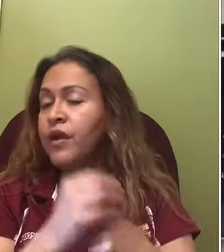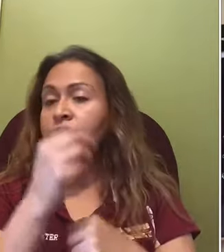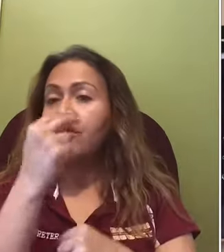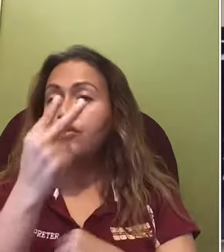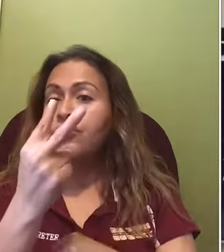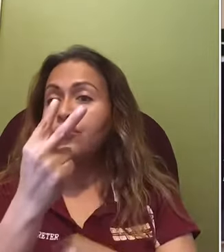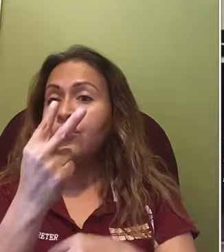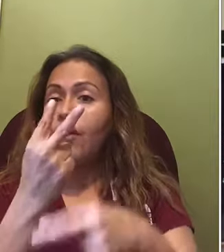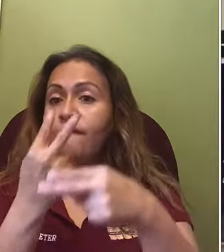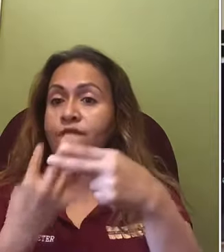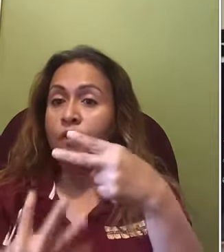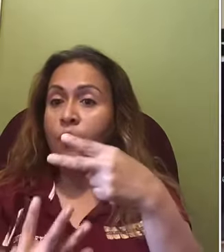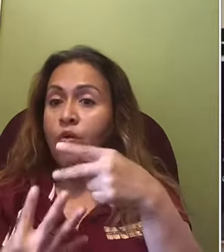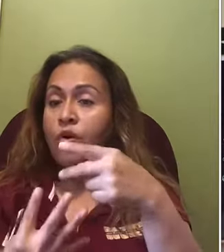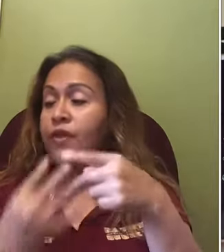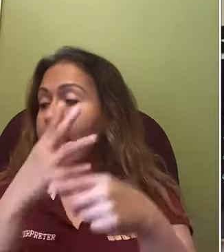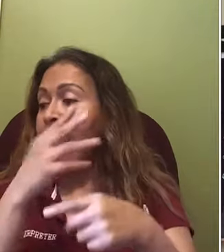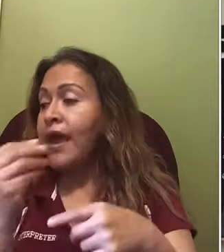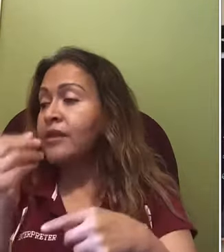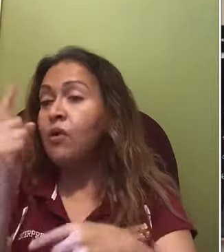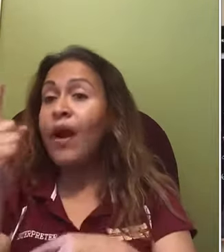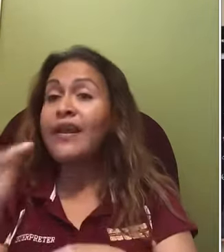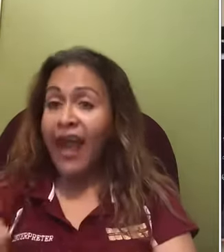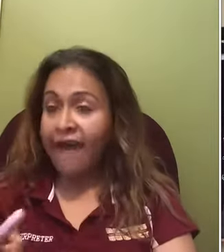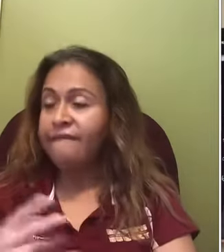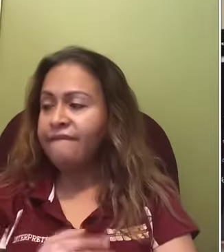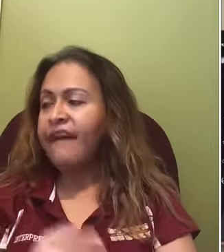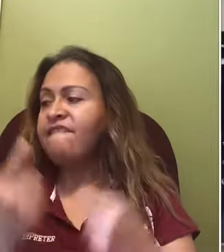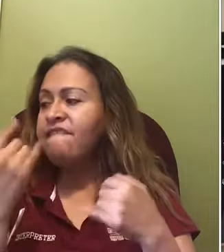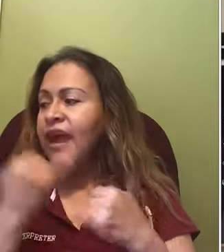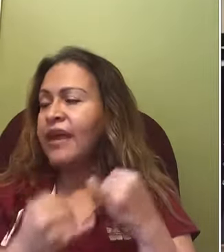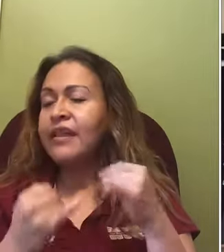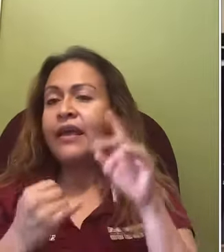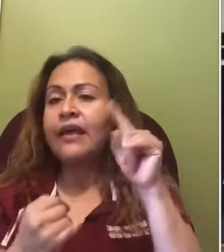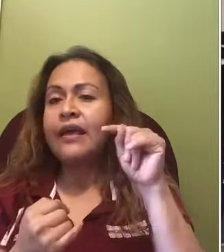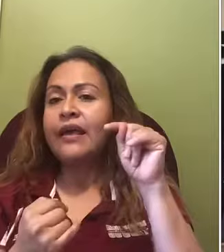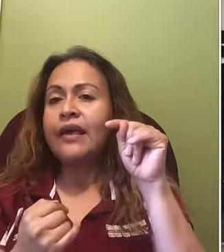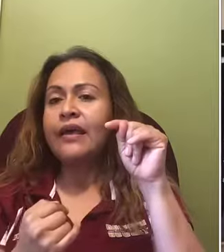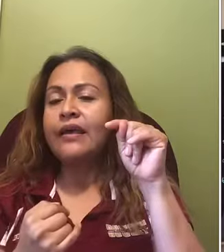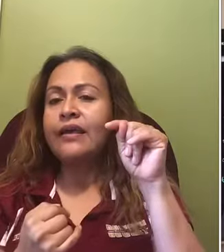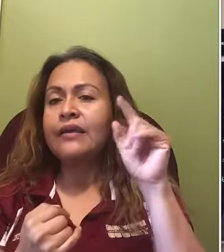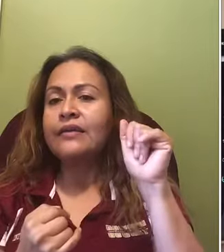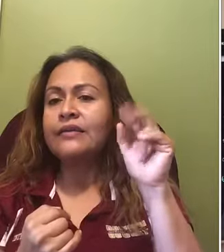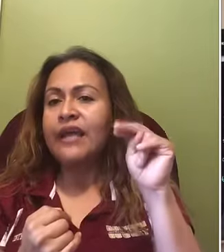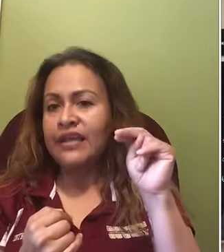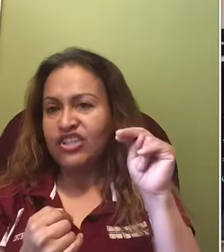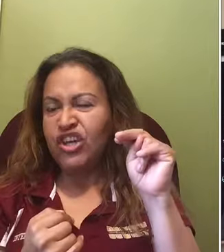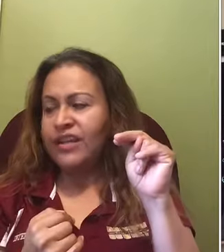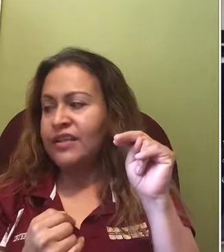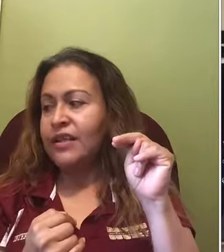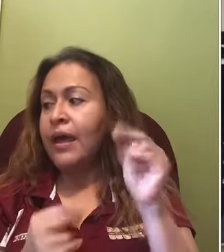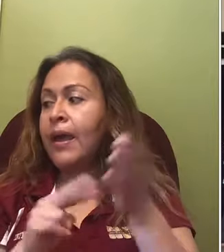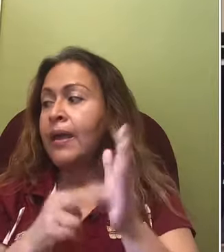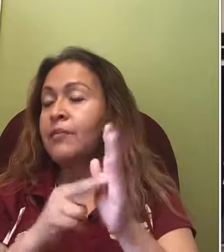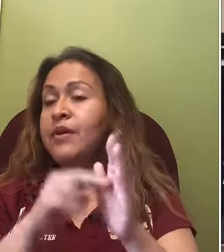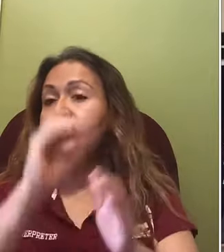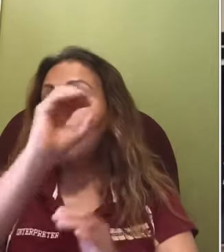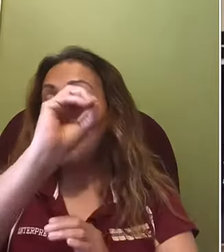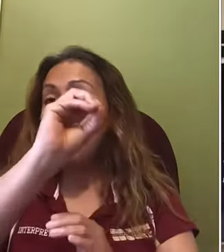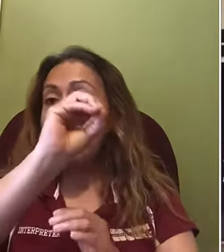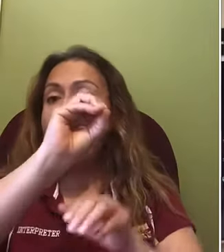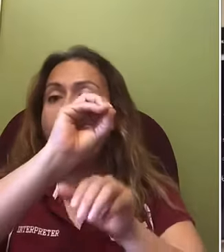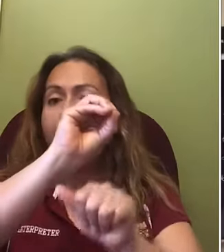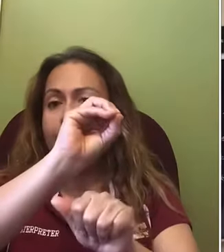1/2. And then finally, what is the tangent? What is the tangent of 60